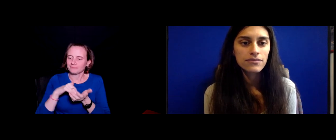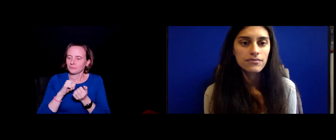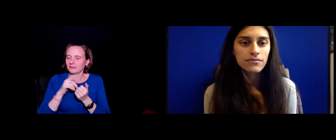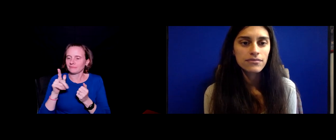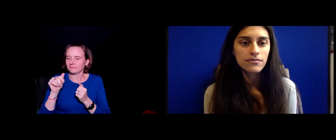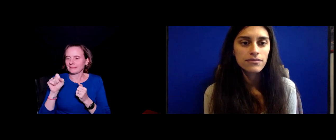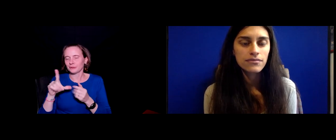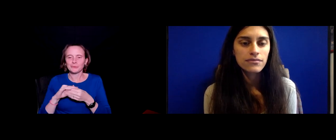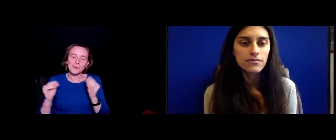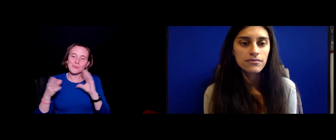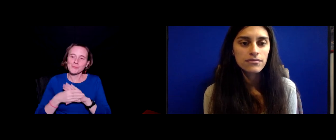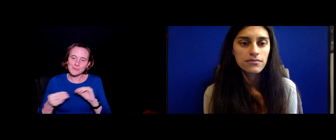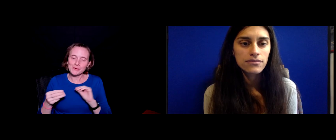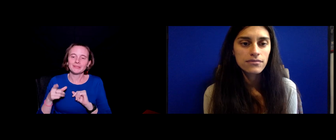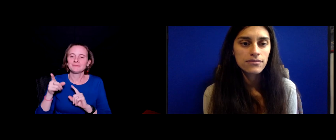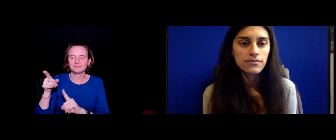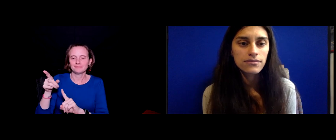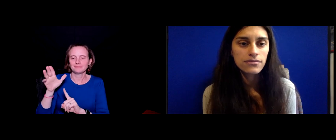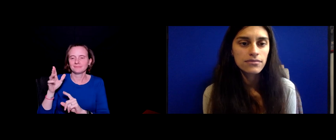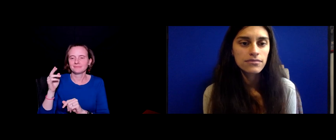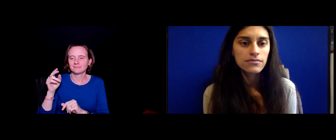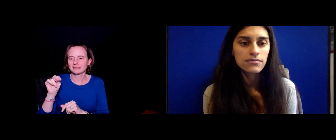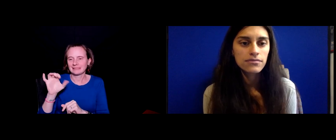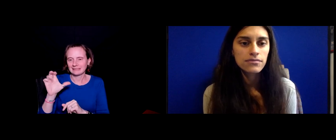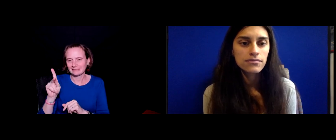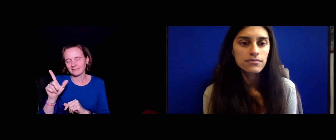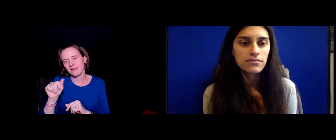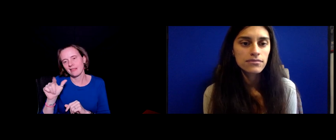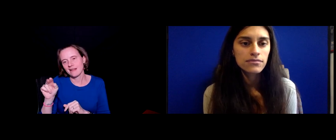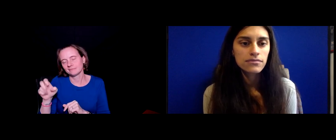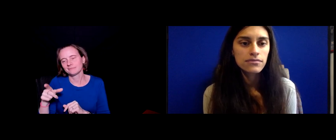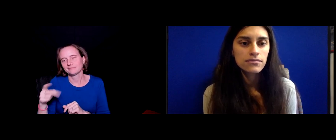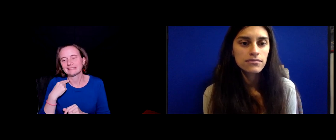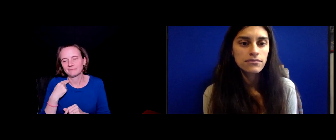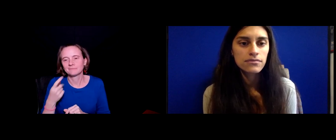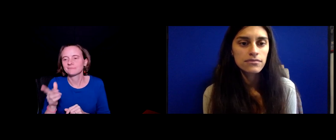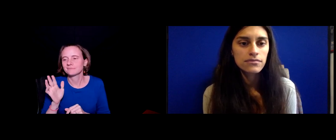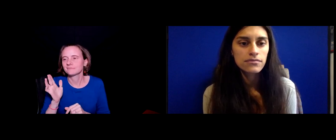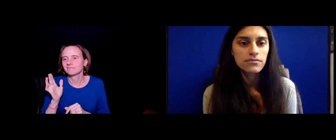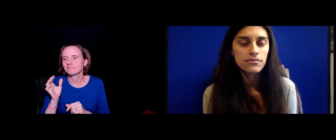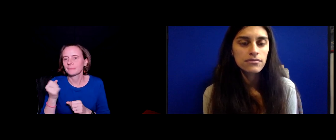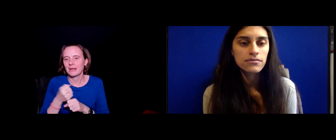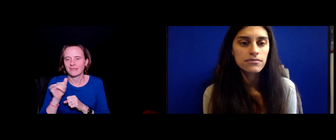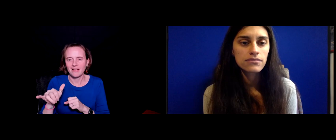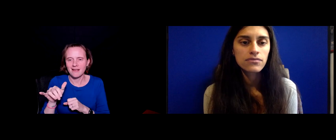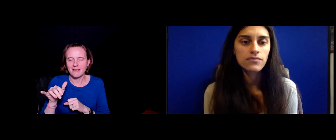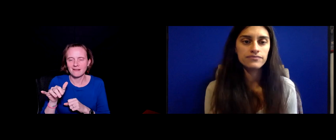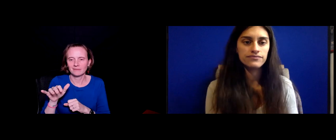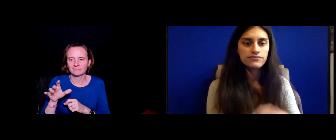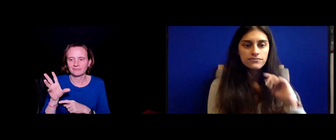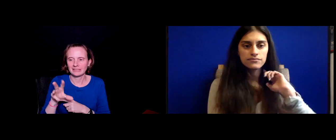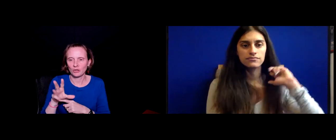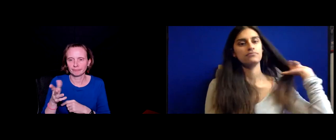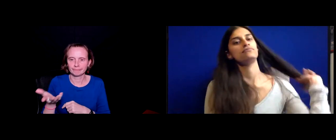journey. So I wanted to end with an ASL story to leave on a bit of a higher note. So again, Nicholas Lane,